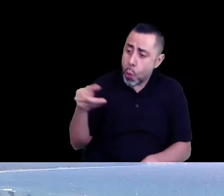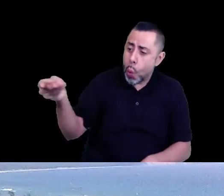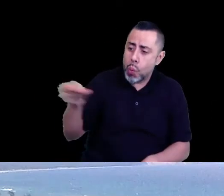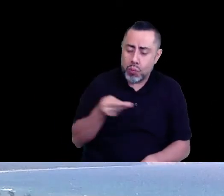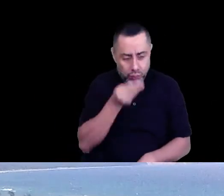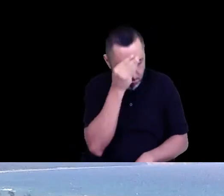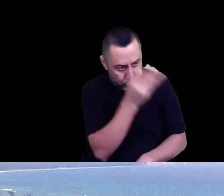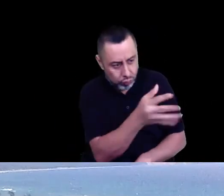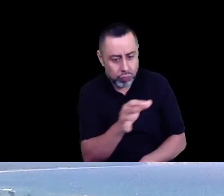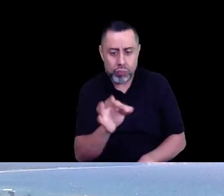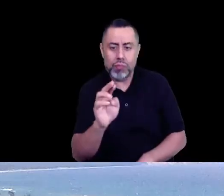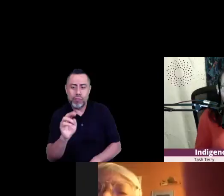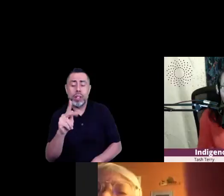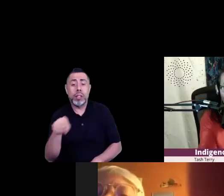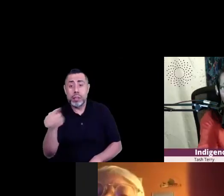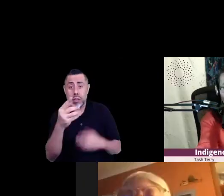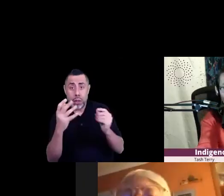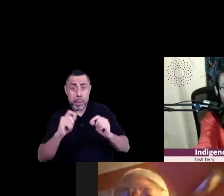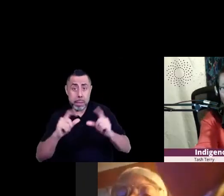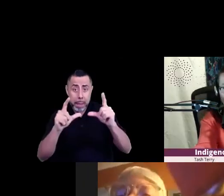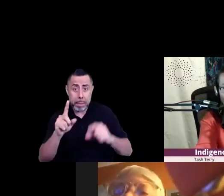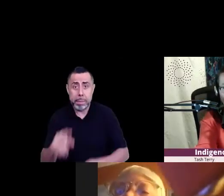Does anybody want to come on? Okay.